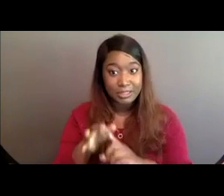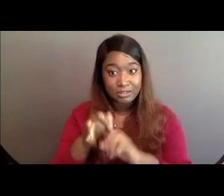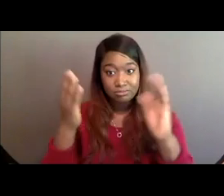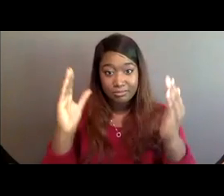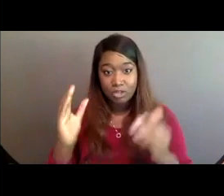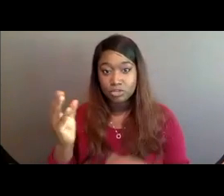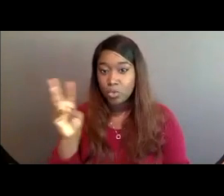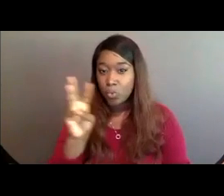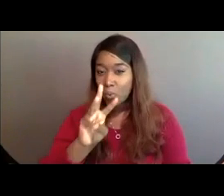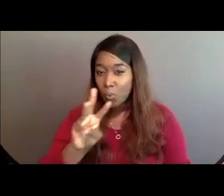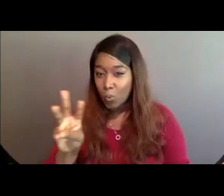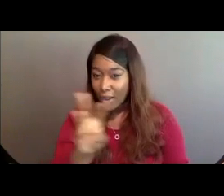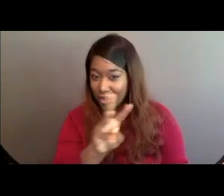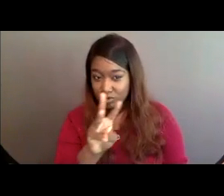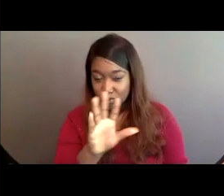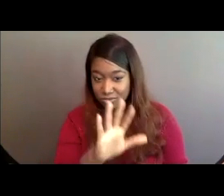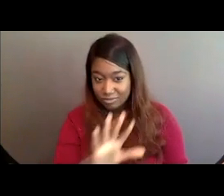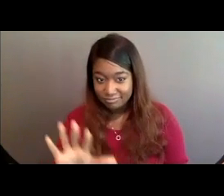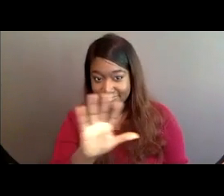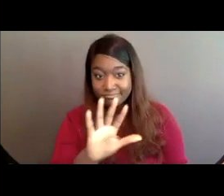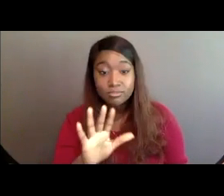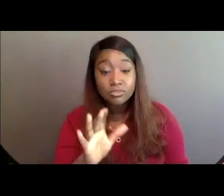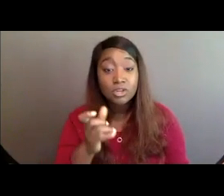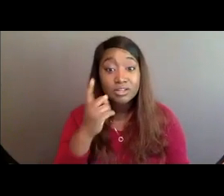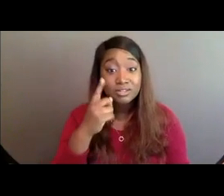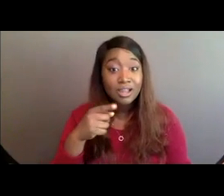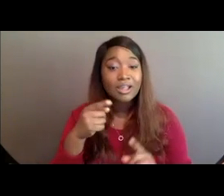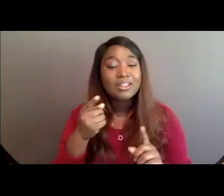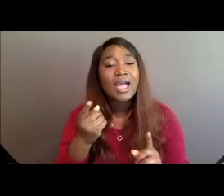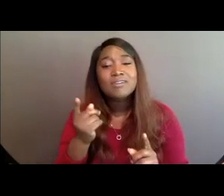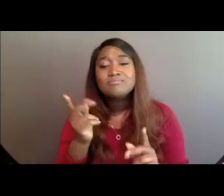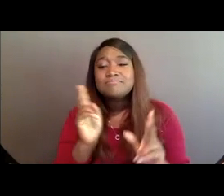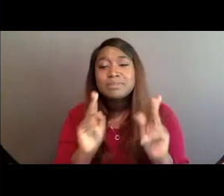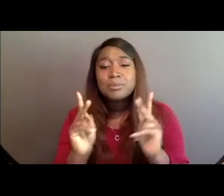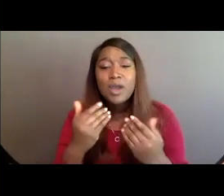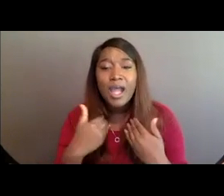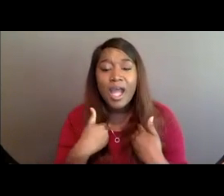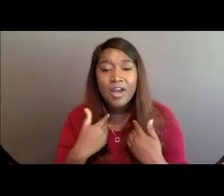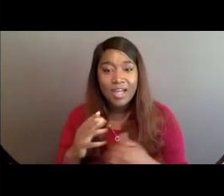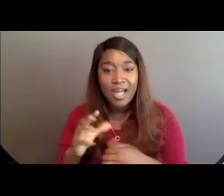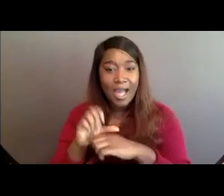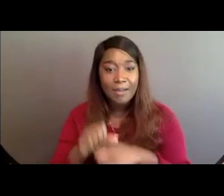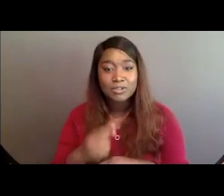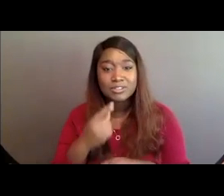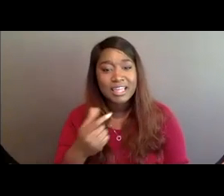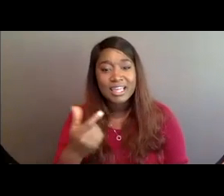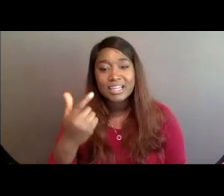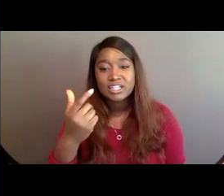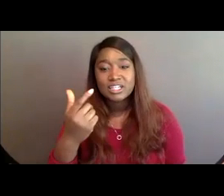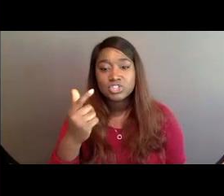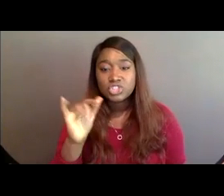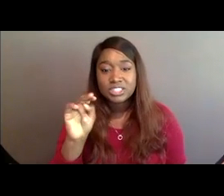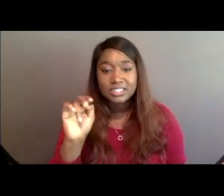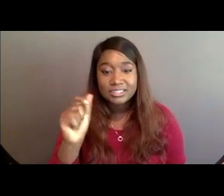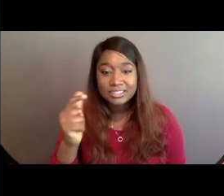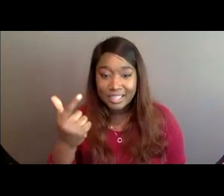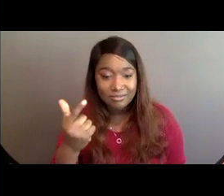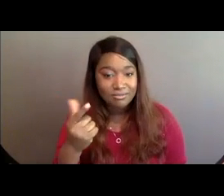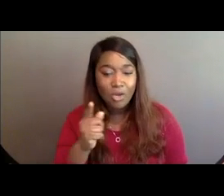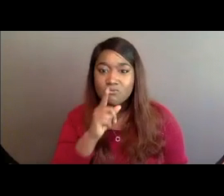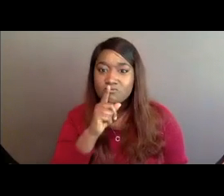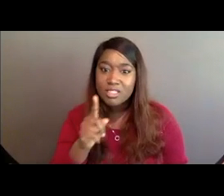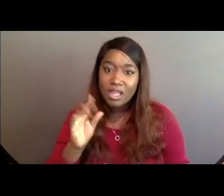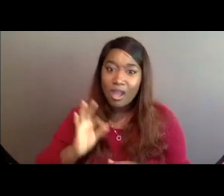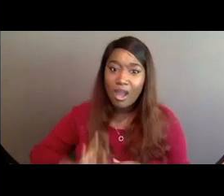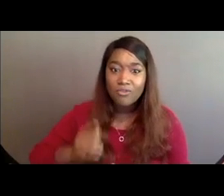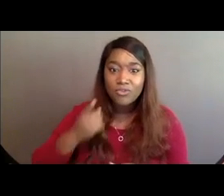single entity, right? So even if people have a habit of saying like, oh, ginseng's really good for you, I'm going to take a lot of ginseng, that's not really an herbal